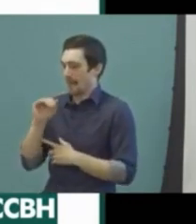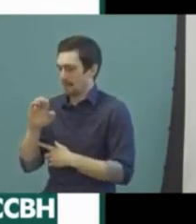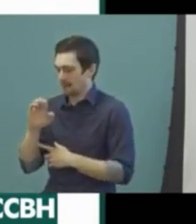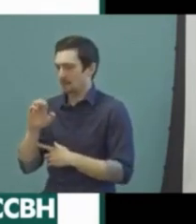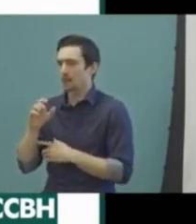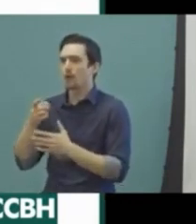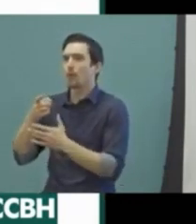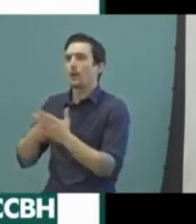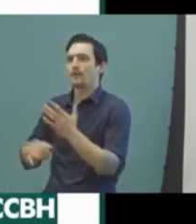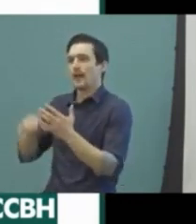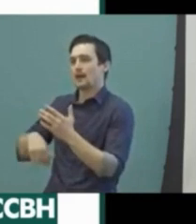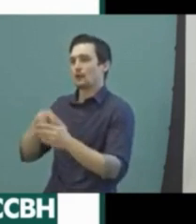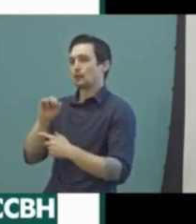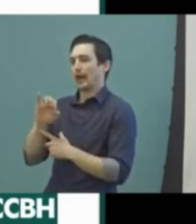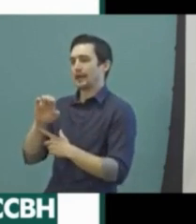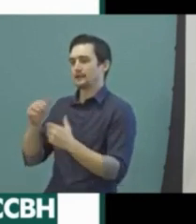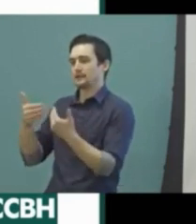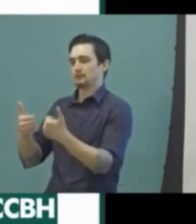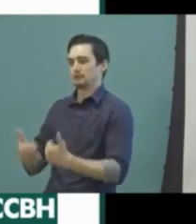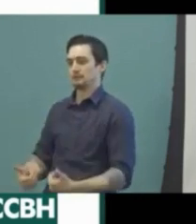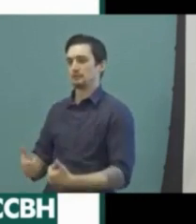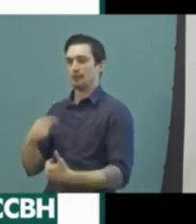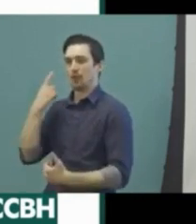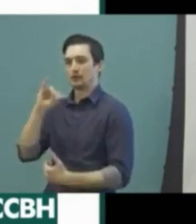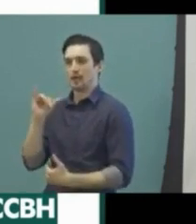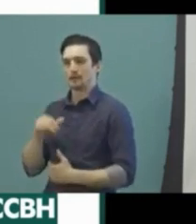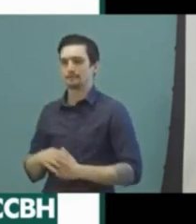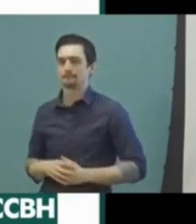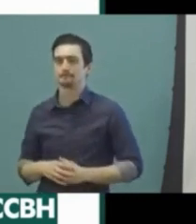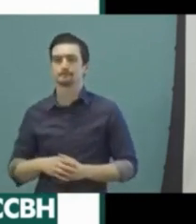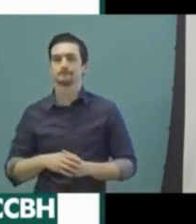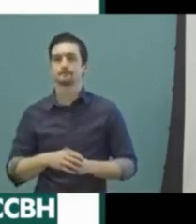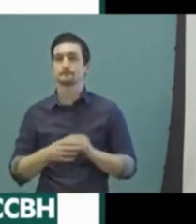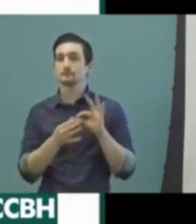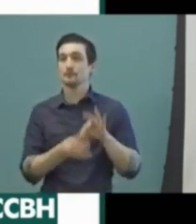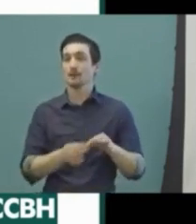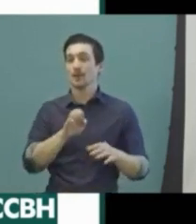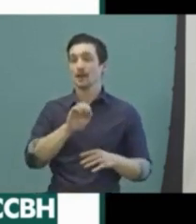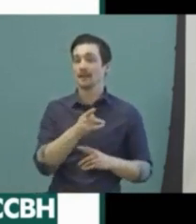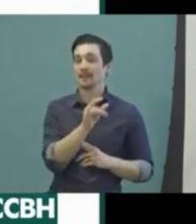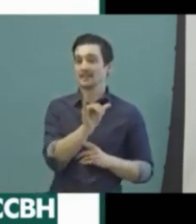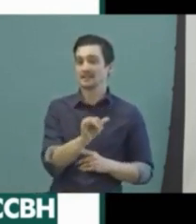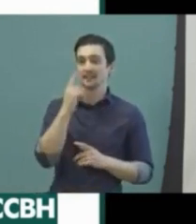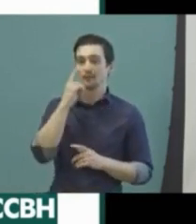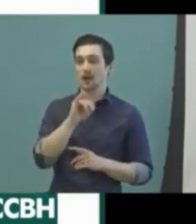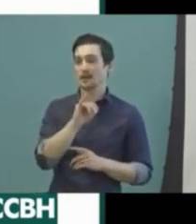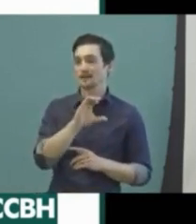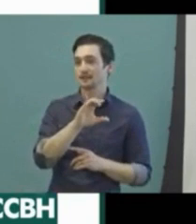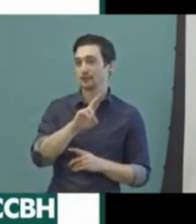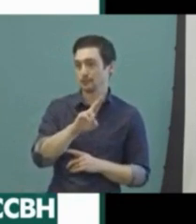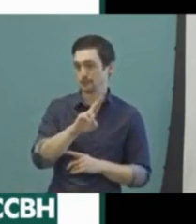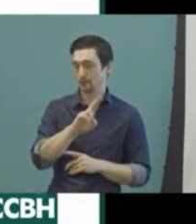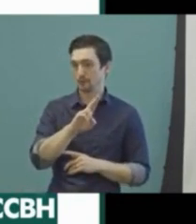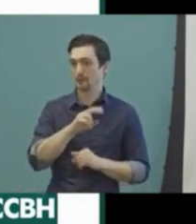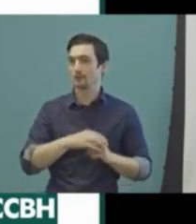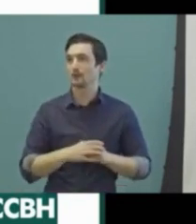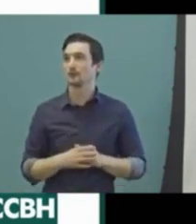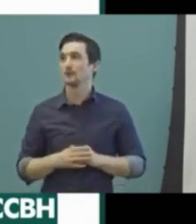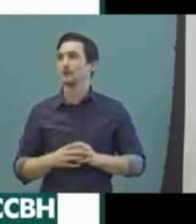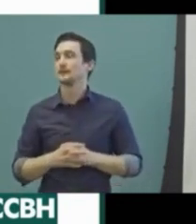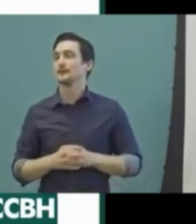like separately. And with regard to ethnicity, for intensive care unit